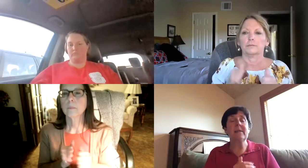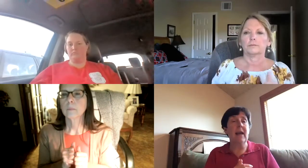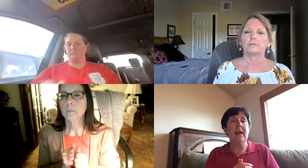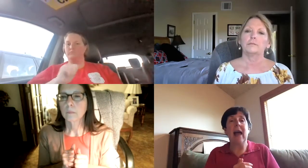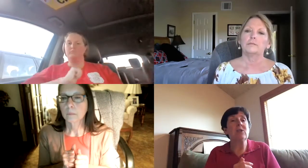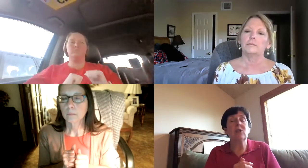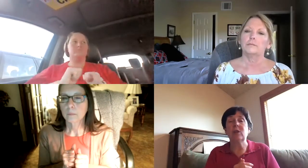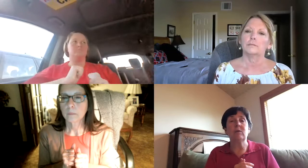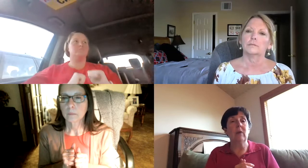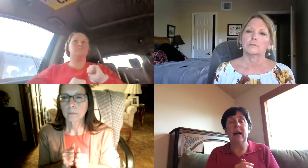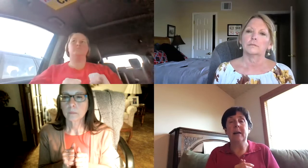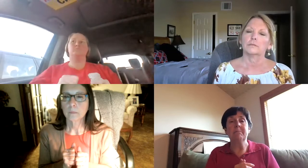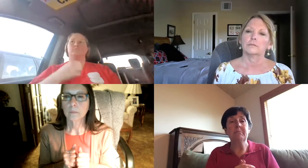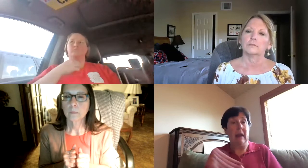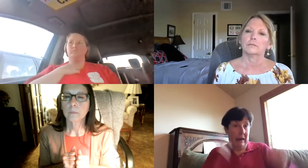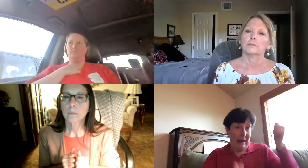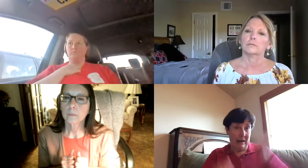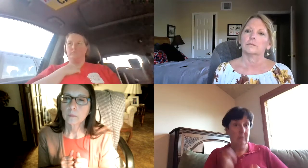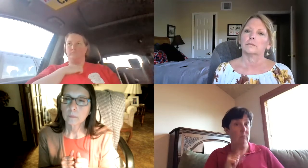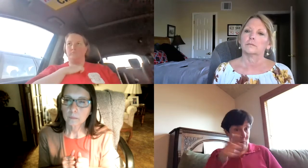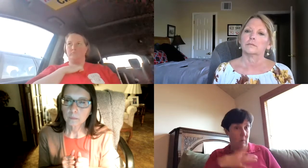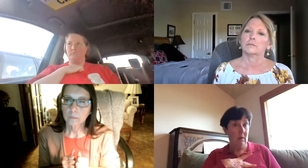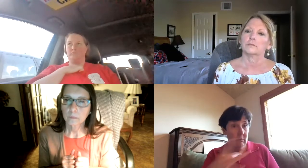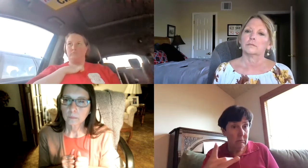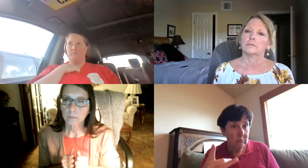might say, ask you,